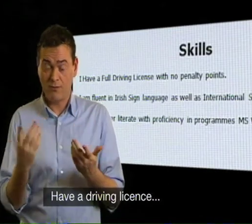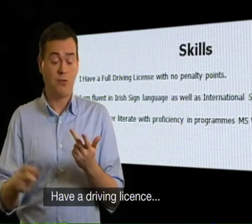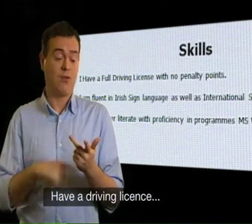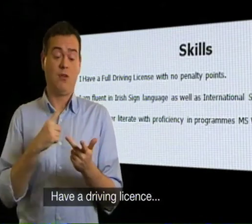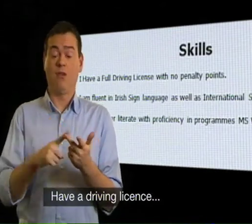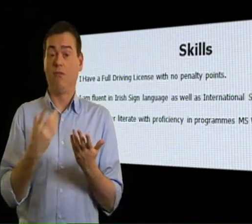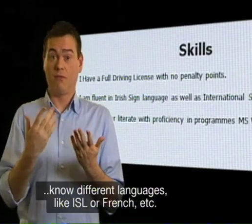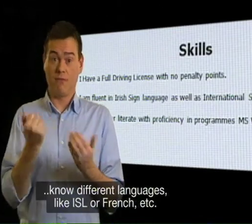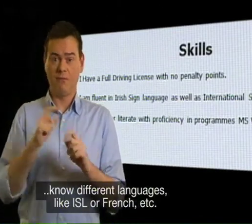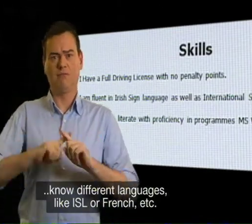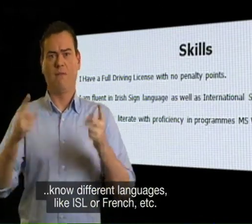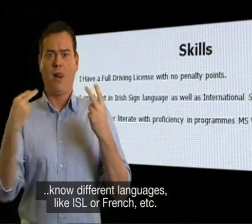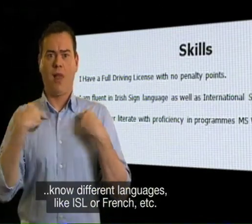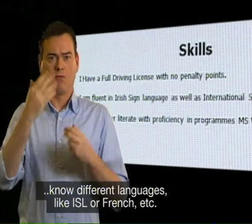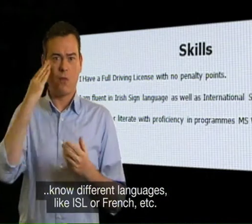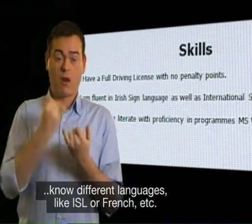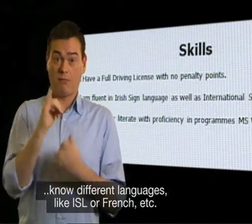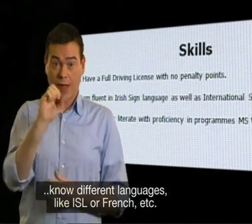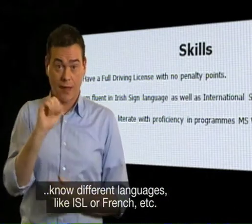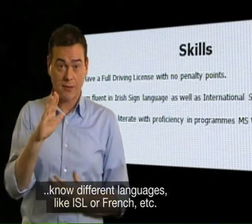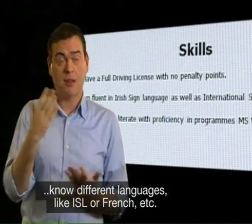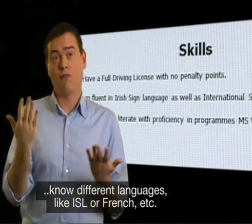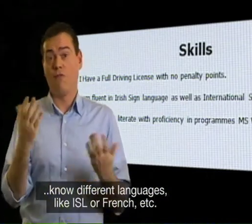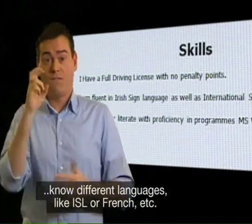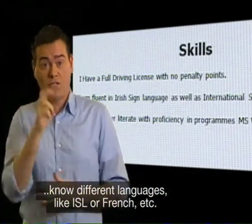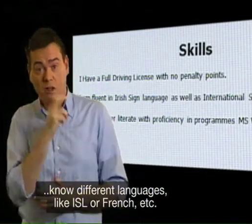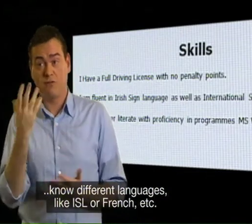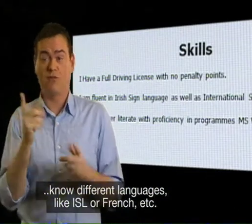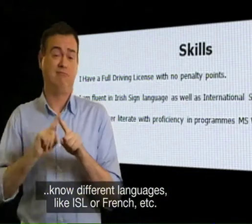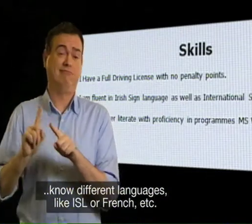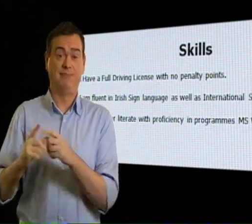license? Know different languages like ISL or French, etc.